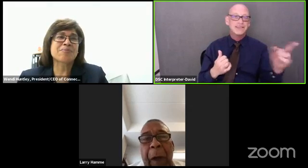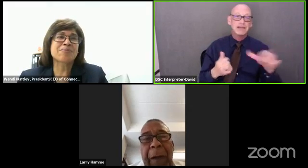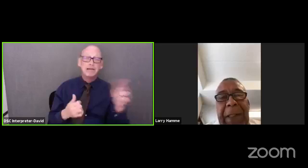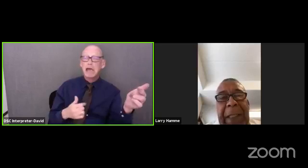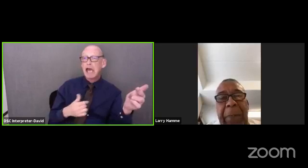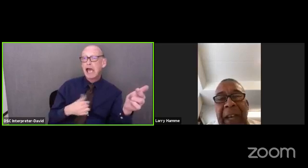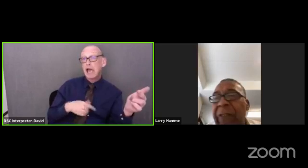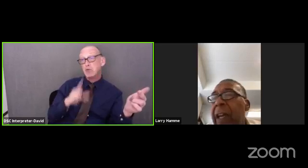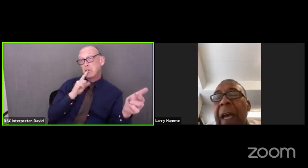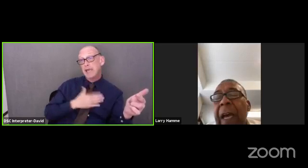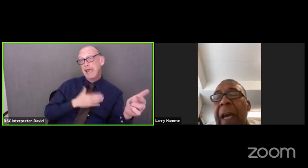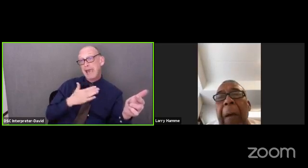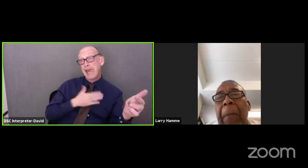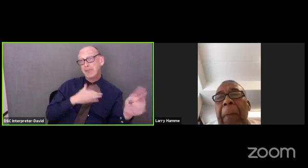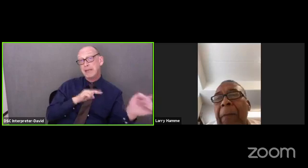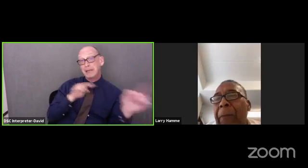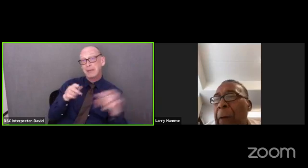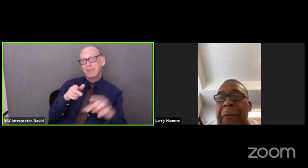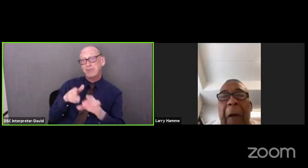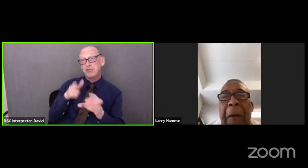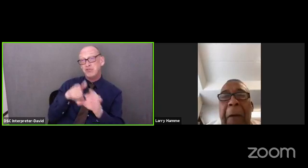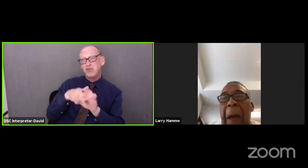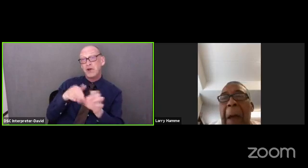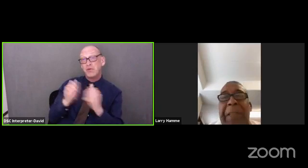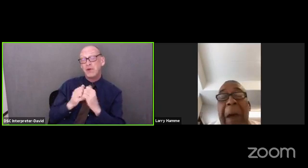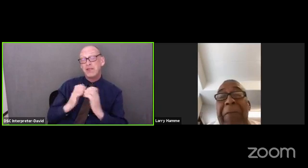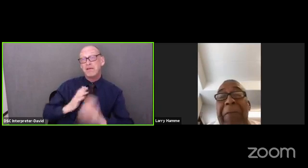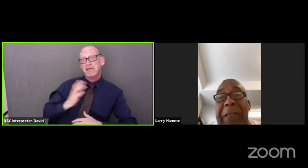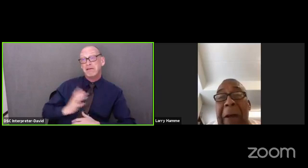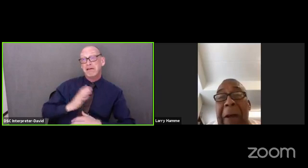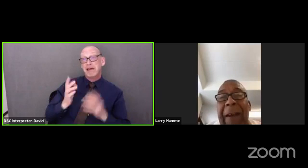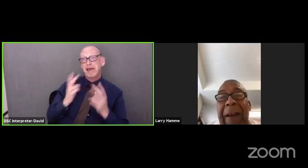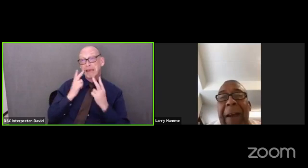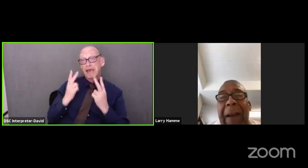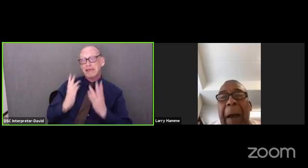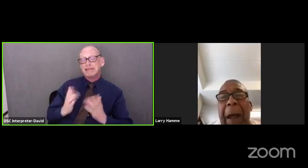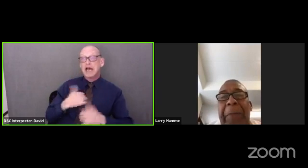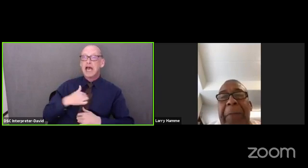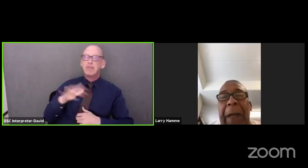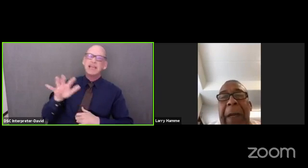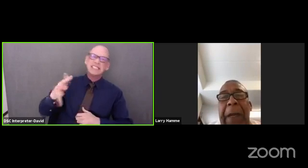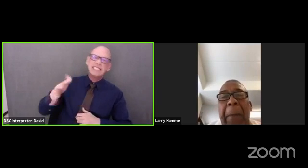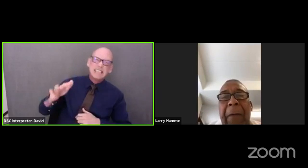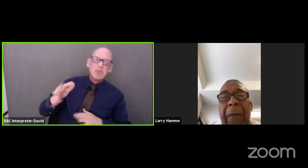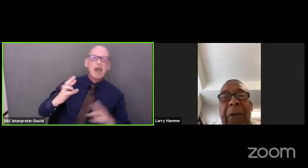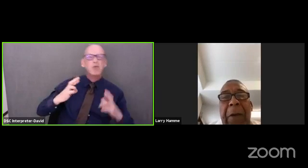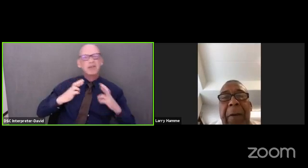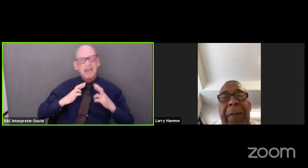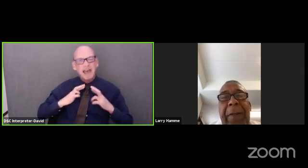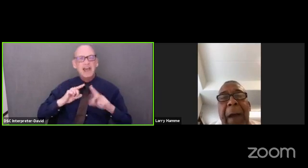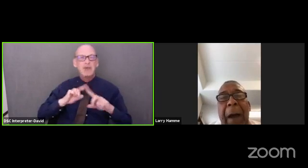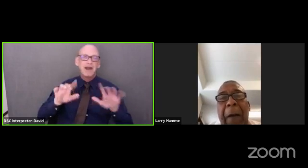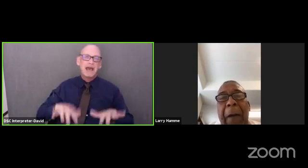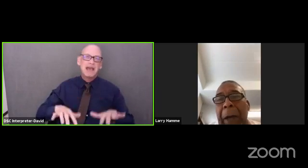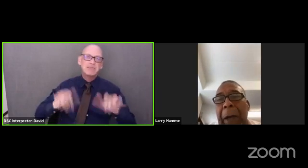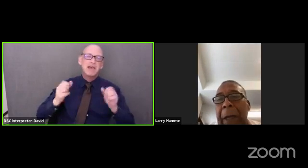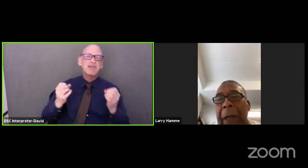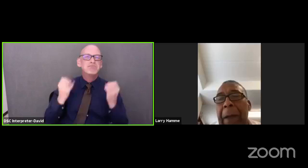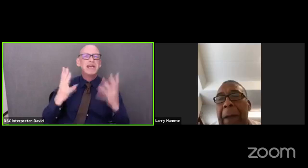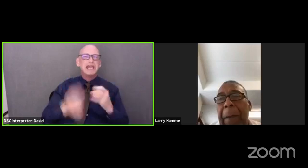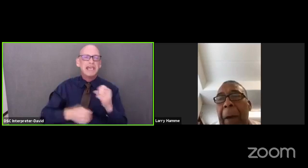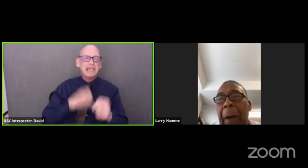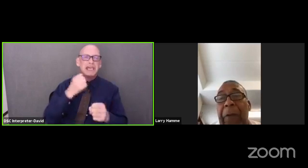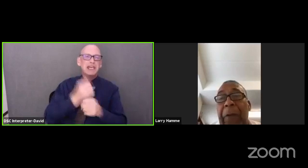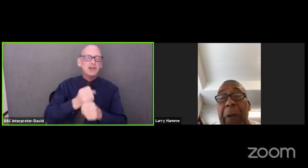all the esteemed guests. First of all, I'm semi-retired, but I've spent a number of years working